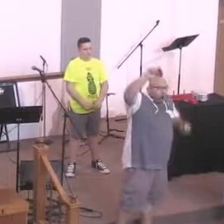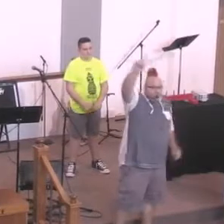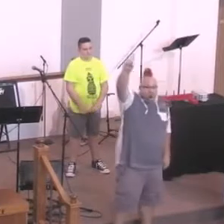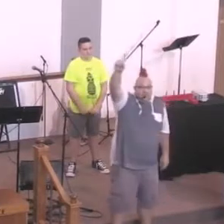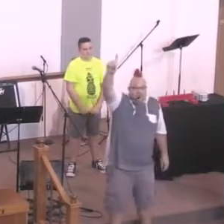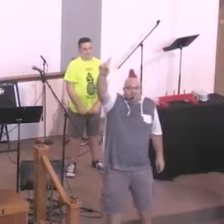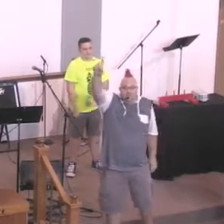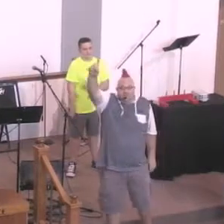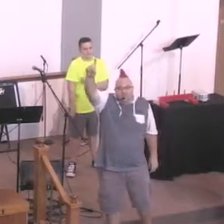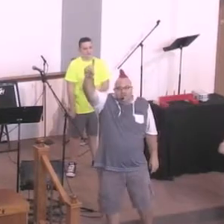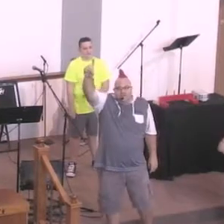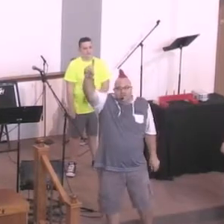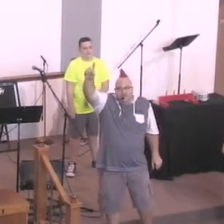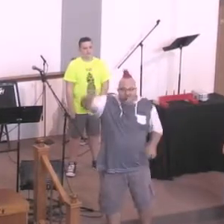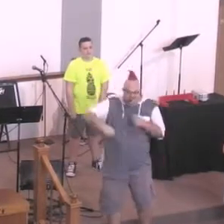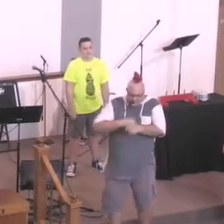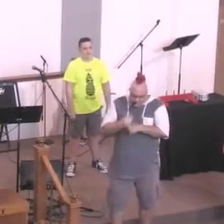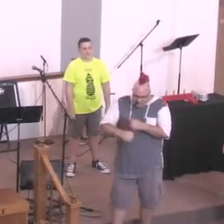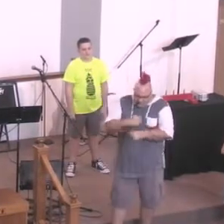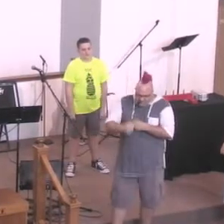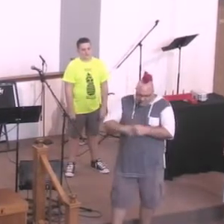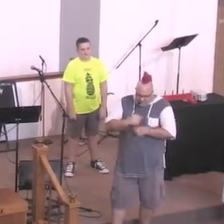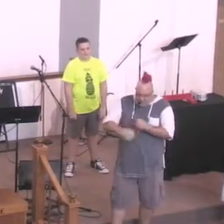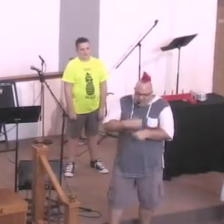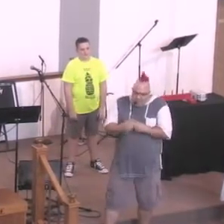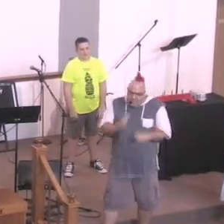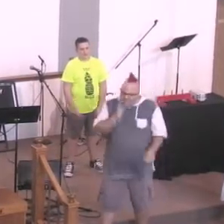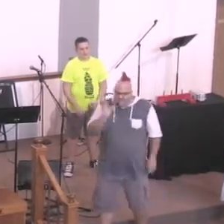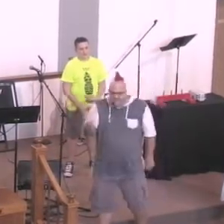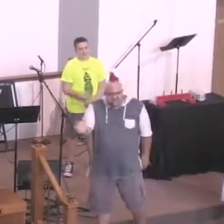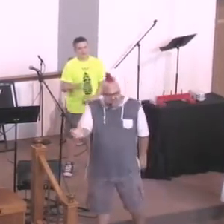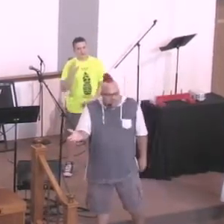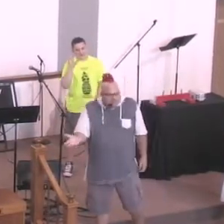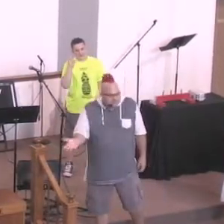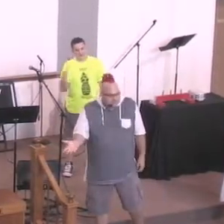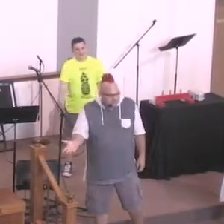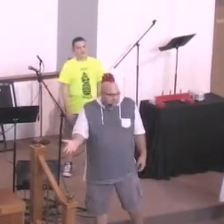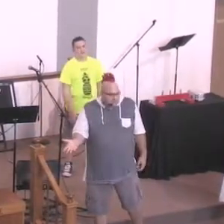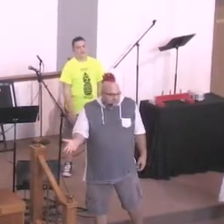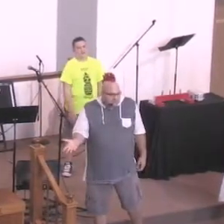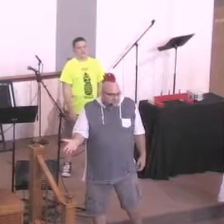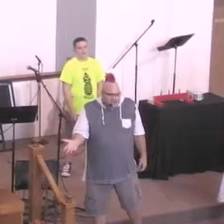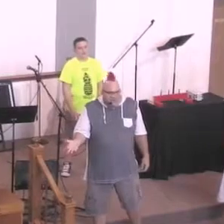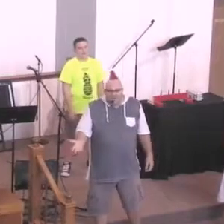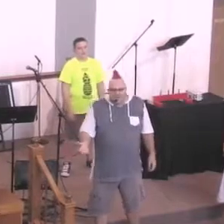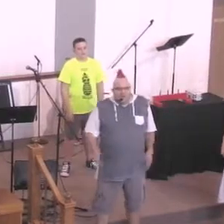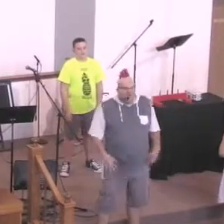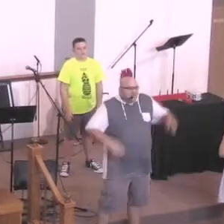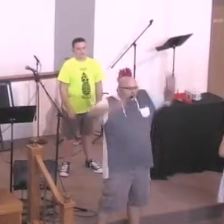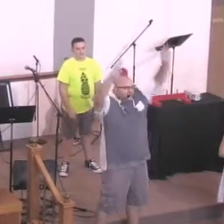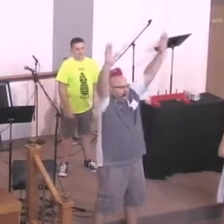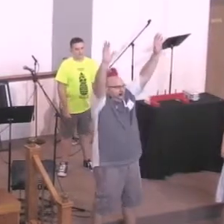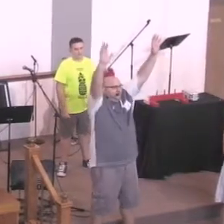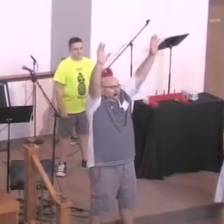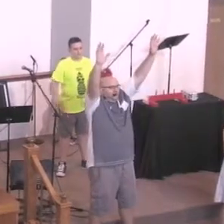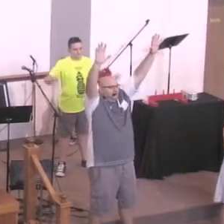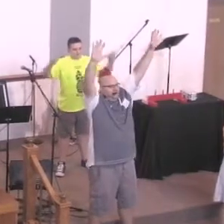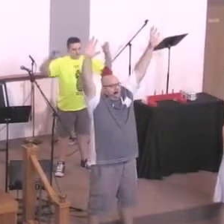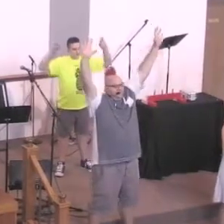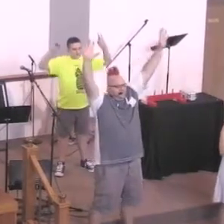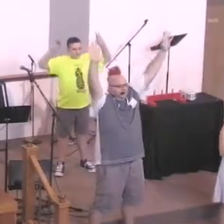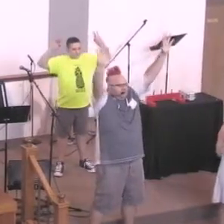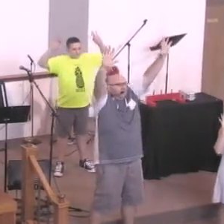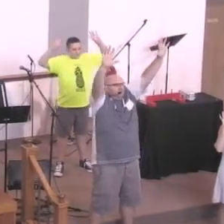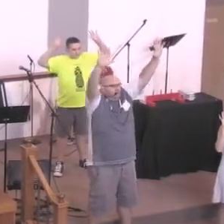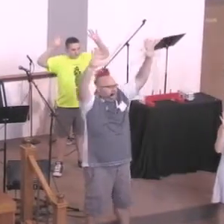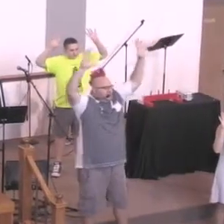To the Lord. And do what he says. What it says. Okay, so take your hands up. We're going to get